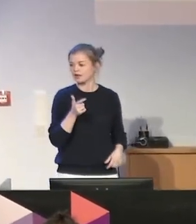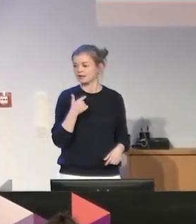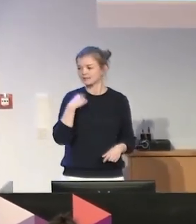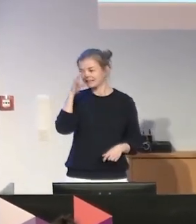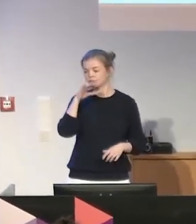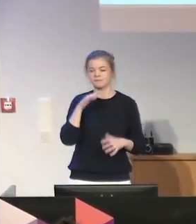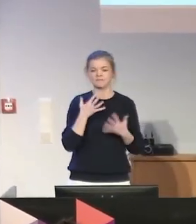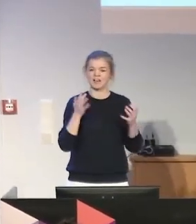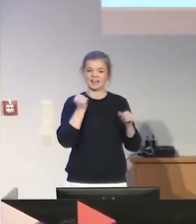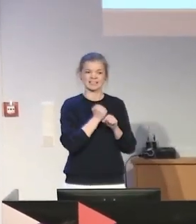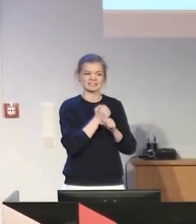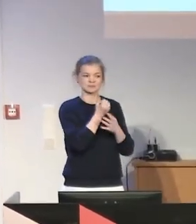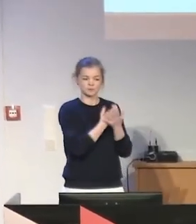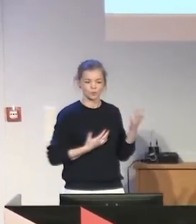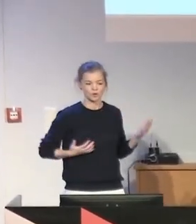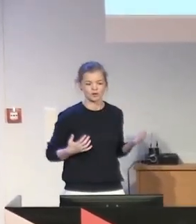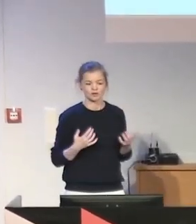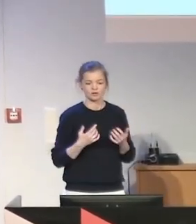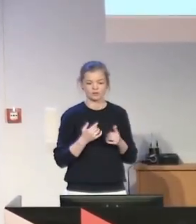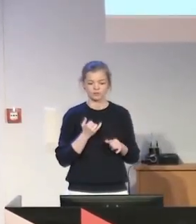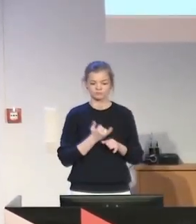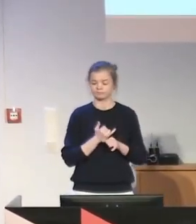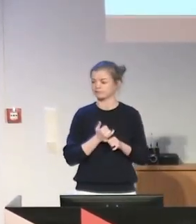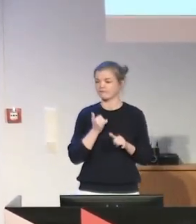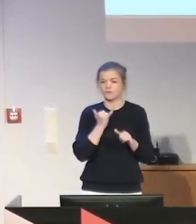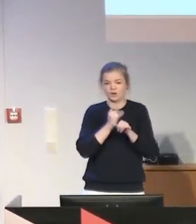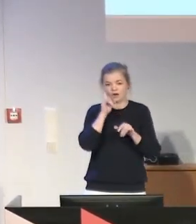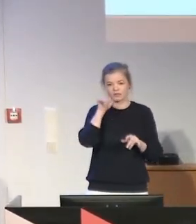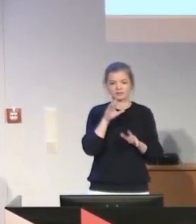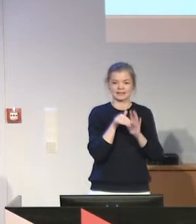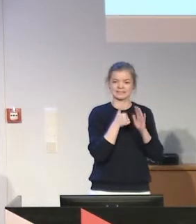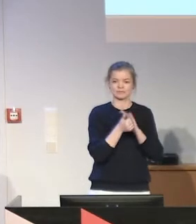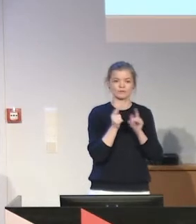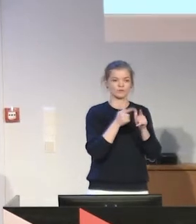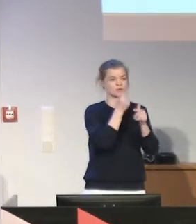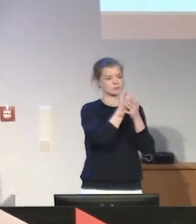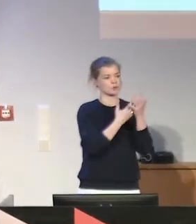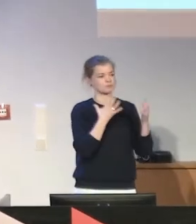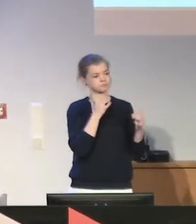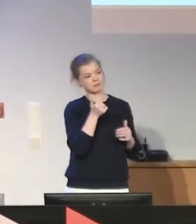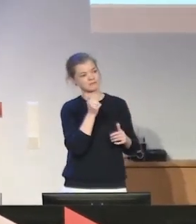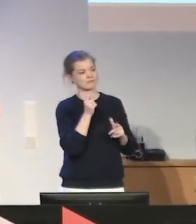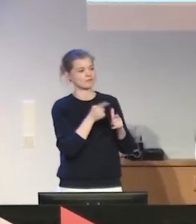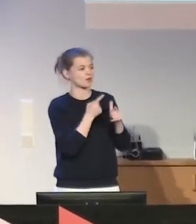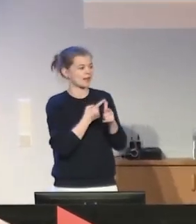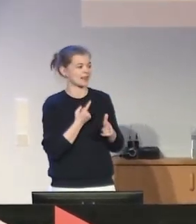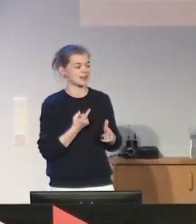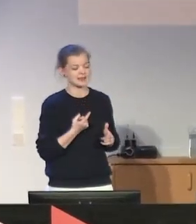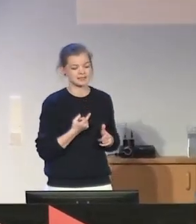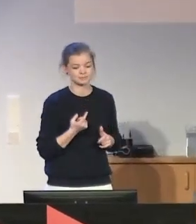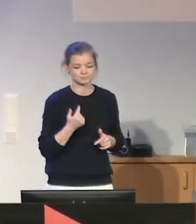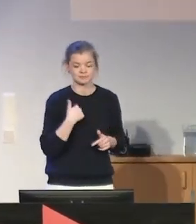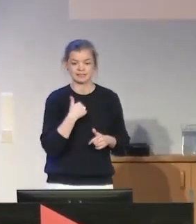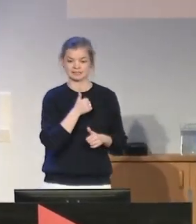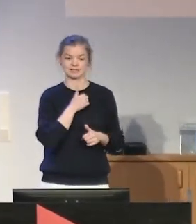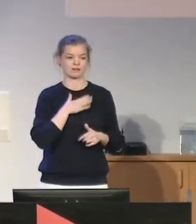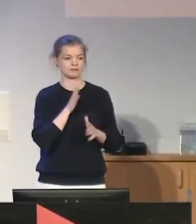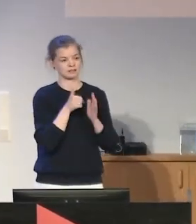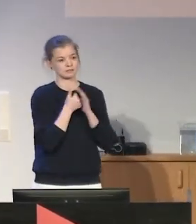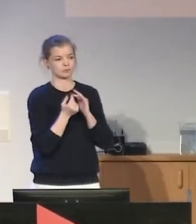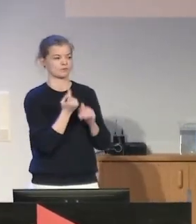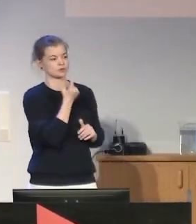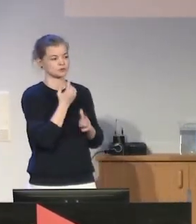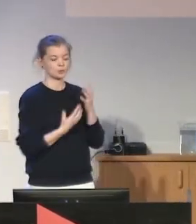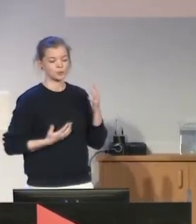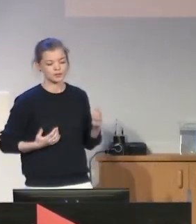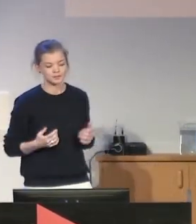So what made me interested in writing about the subject is, what is language and how can sign language, I have sign language